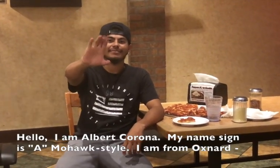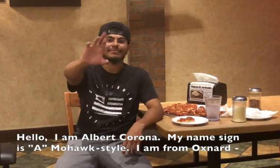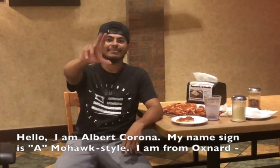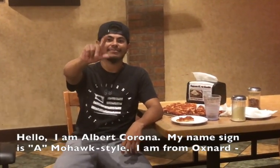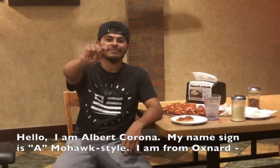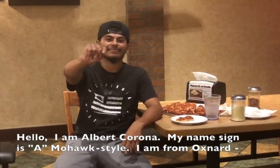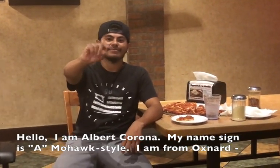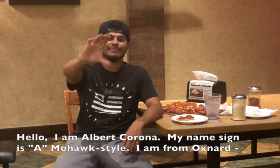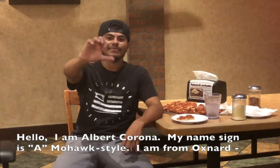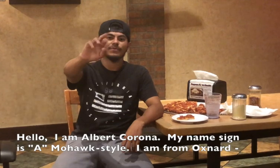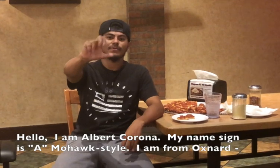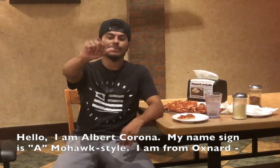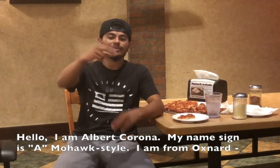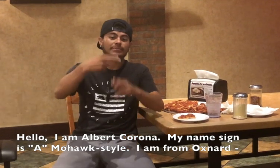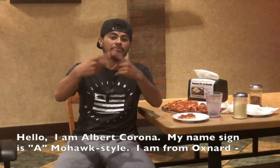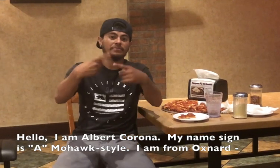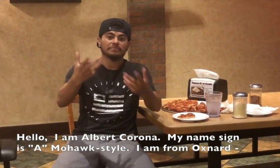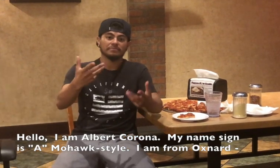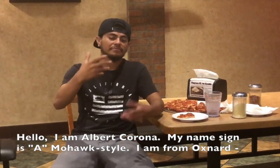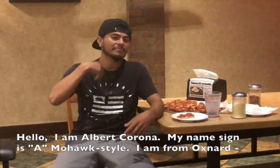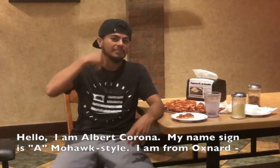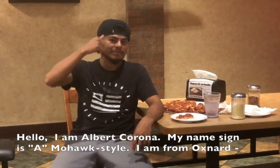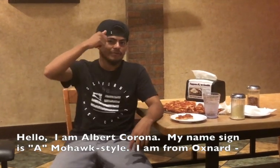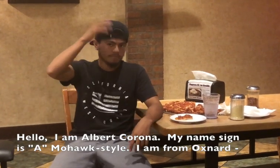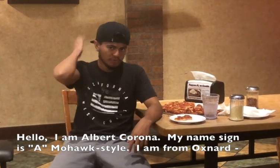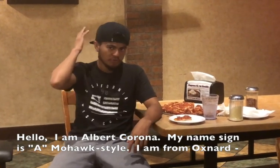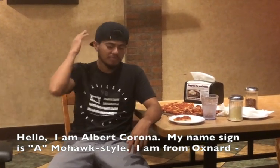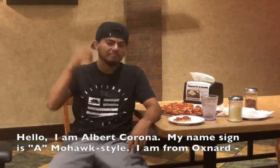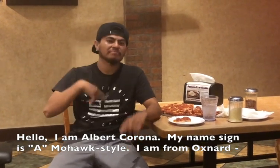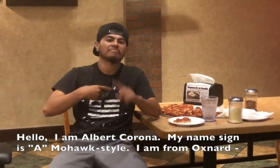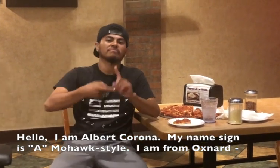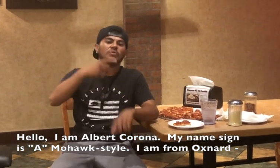Corona. This is my name sign. I'm from Oxnard.